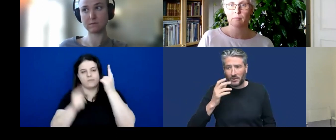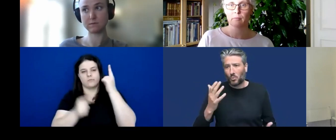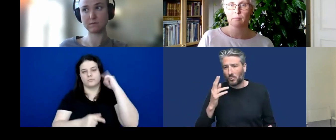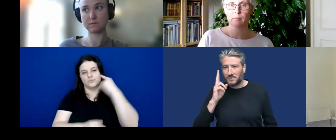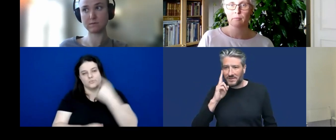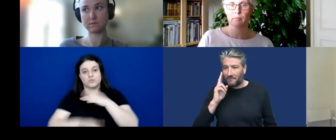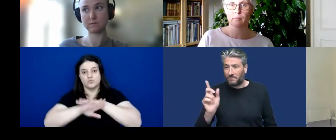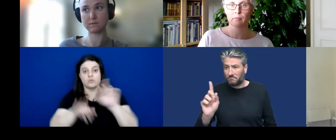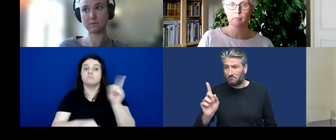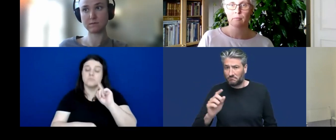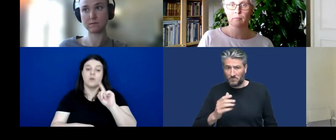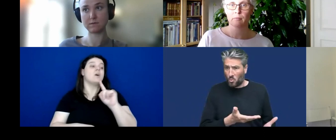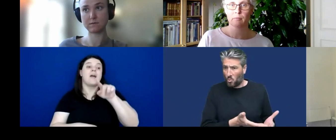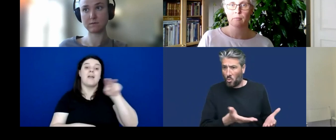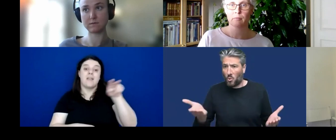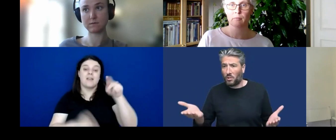And related to that,